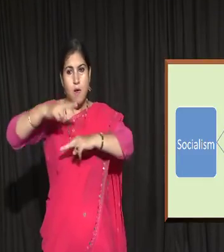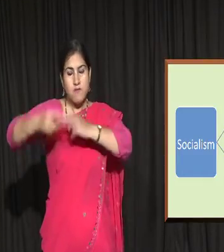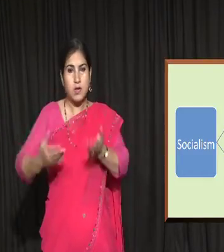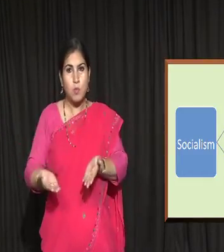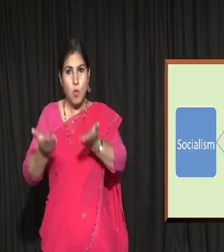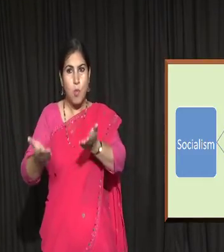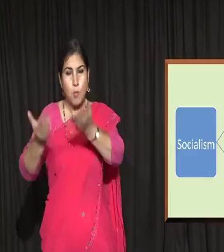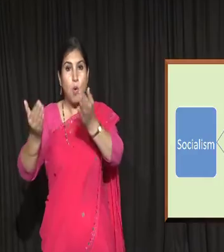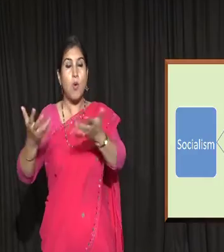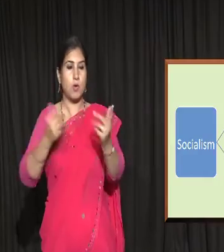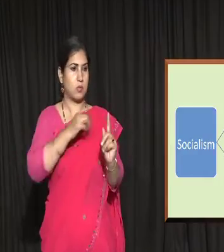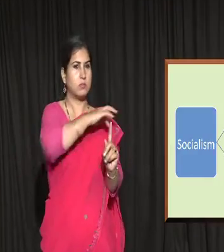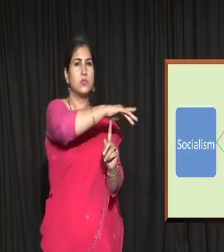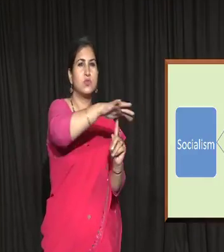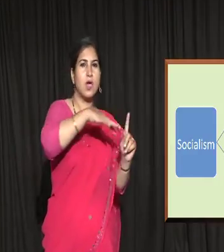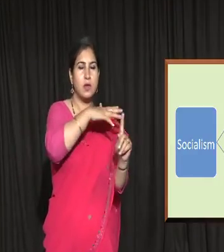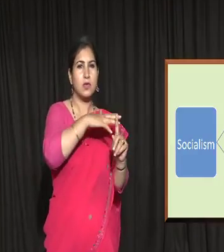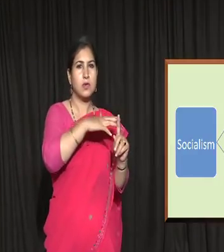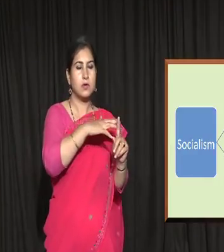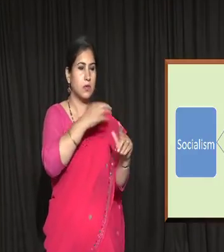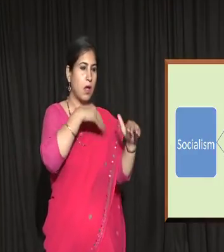the society was divided into two sections.